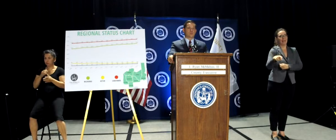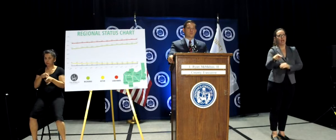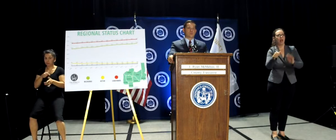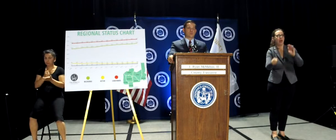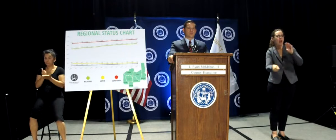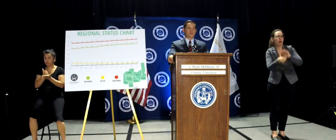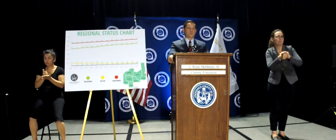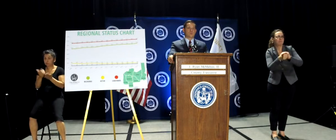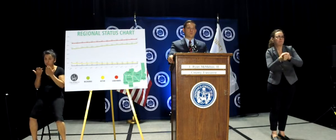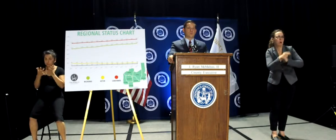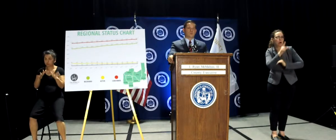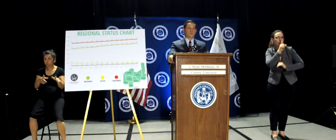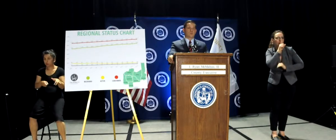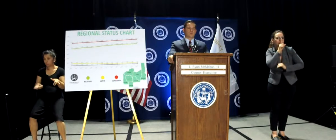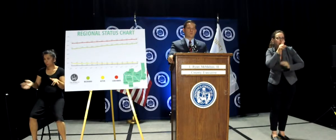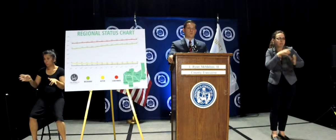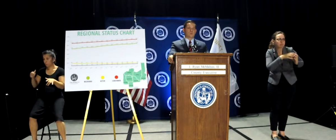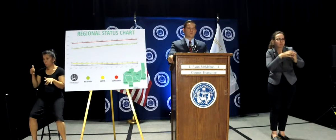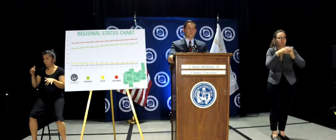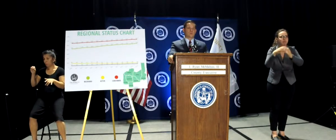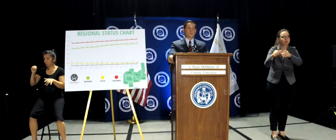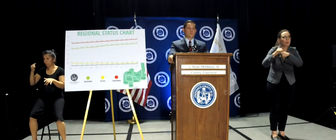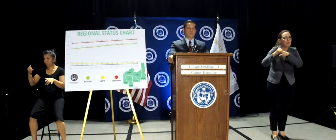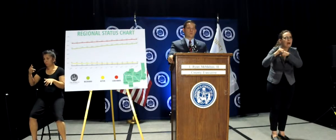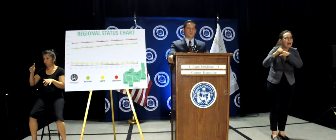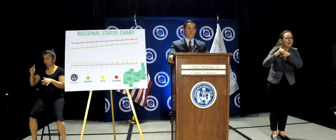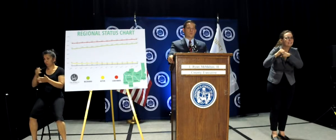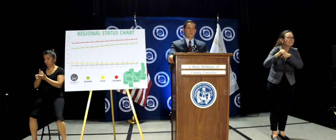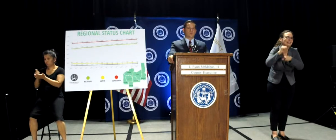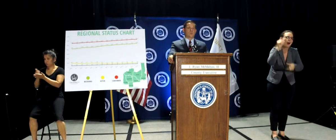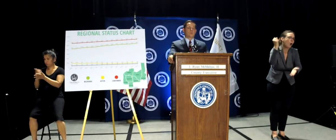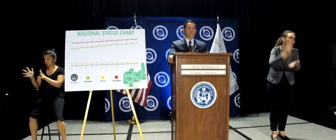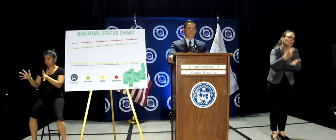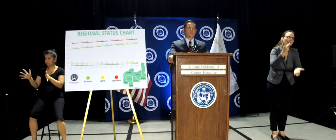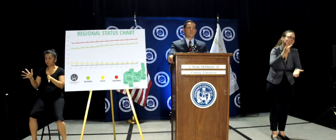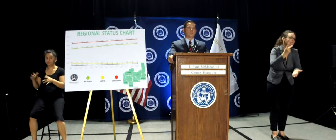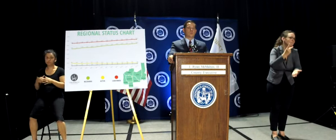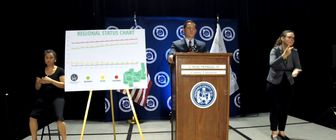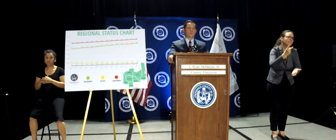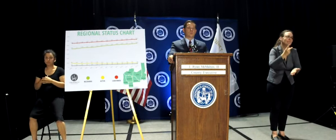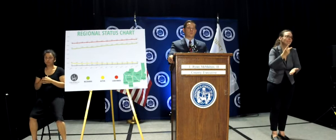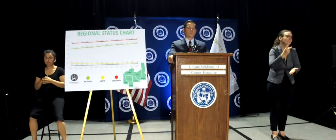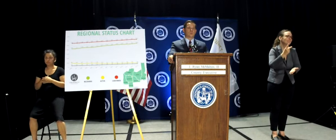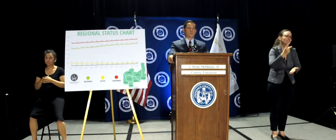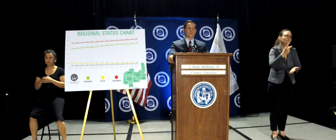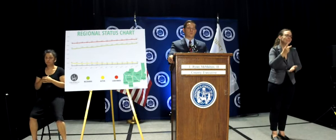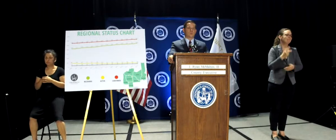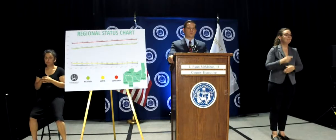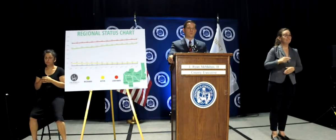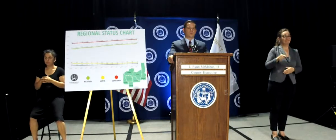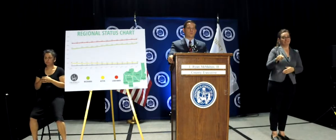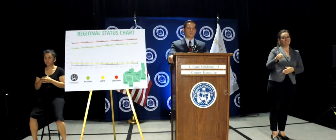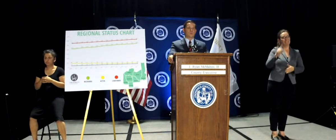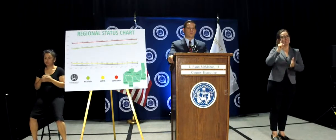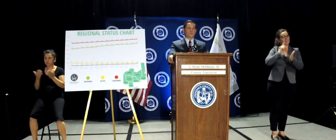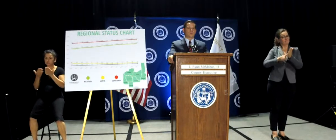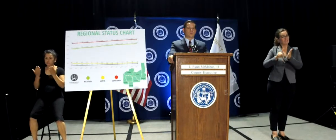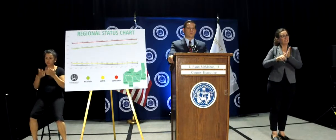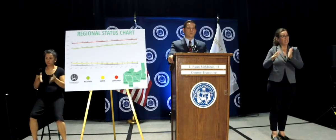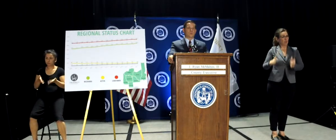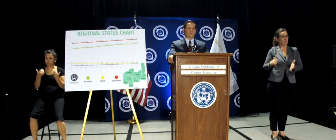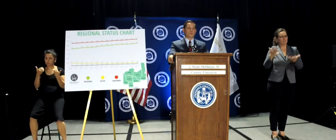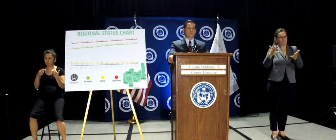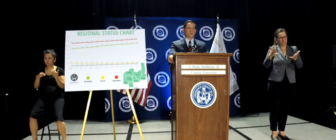thorough and it's complete, but I guess just moving forward as schools start to reopen, as we look toward the fall, is there any concern